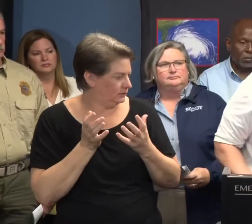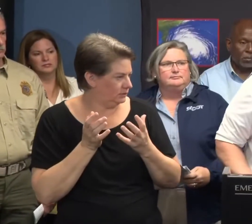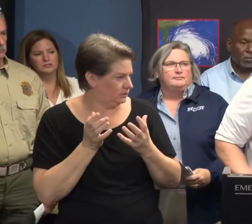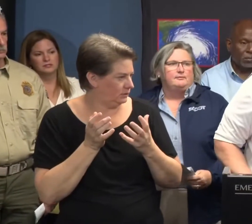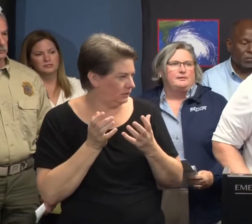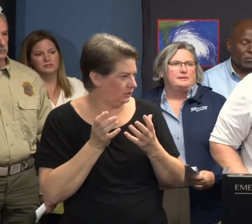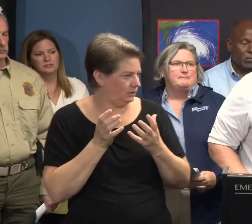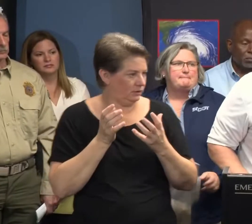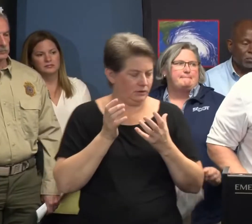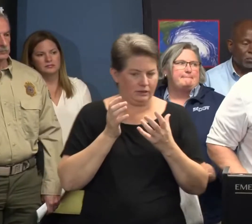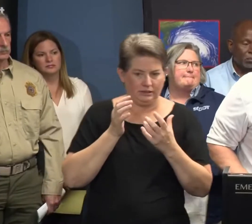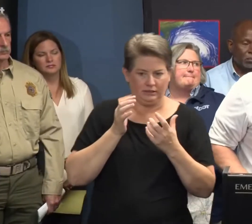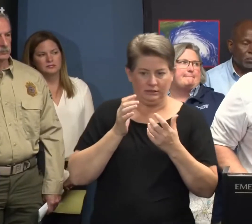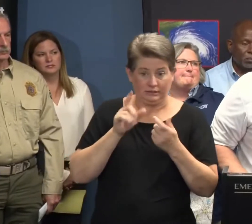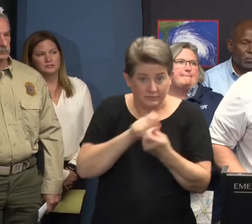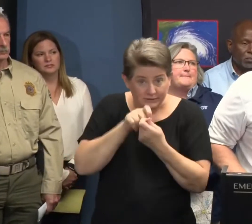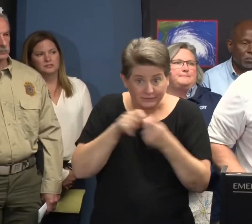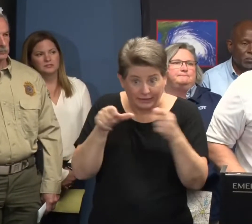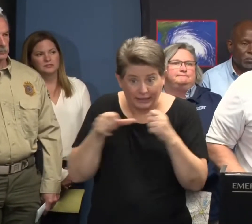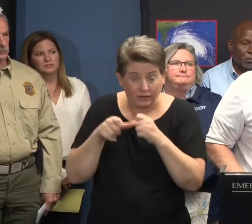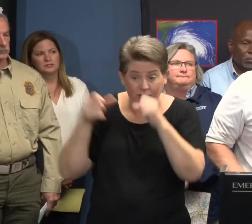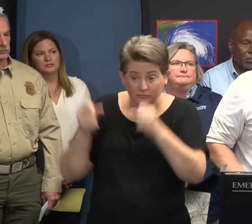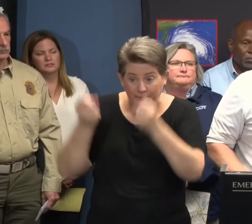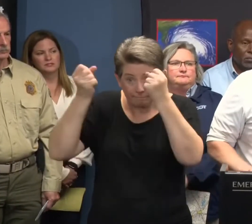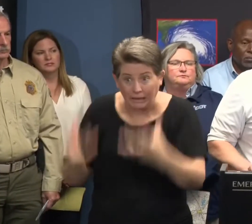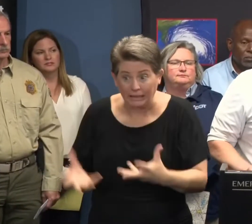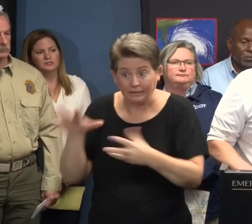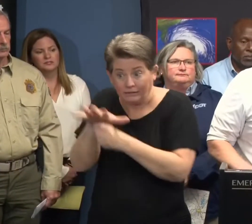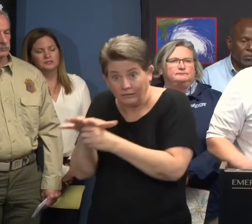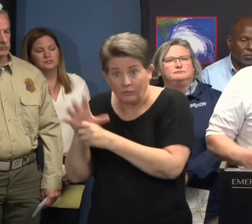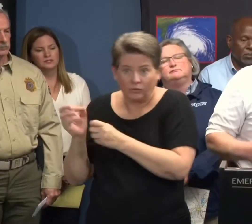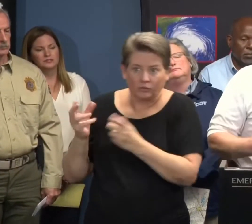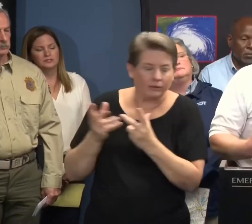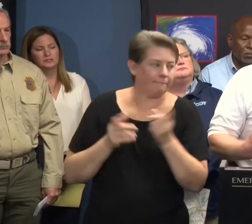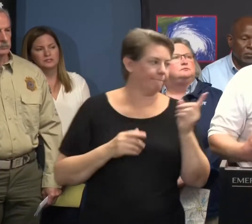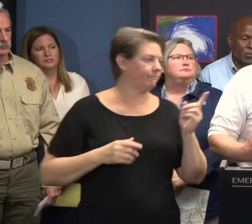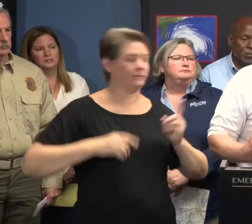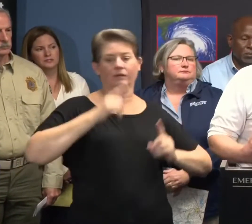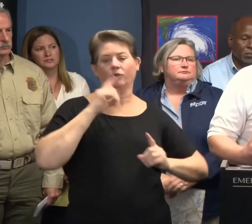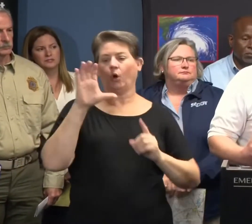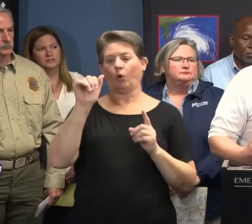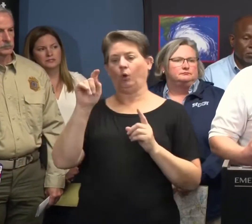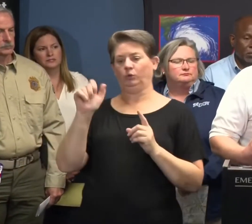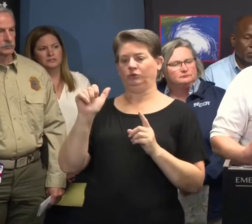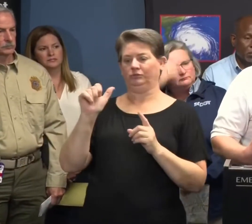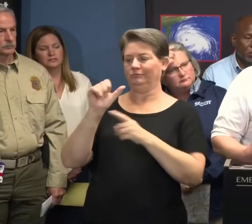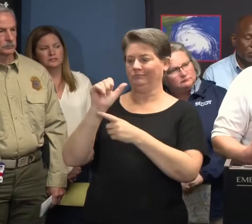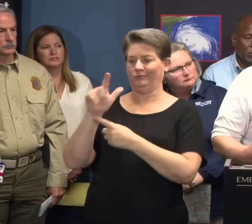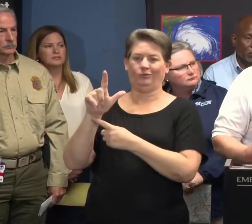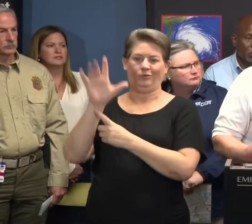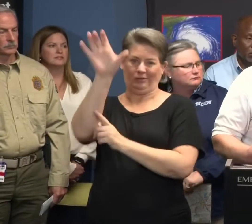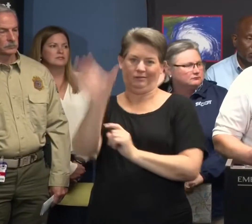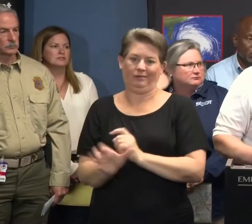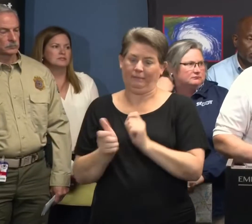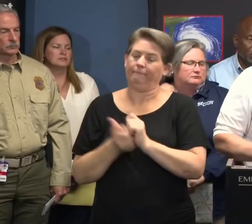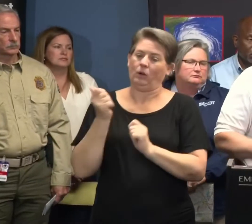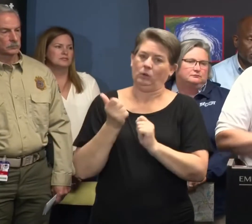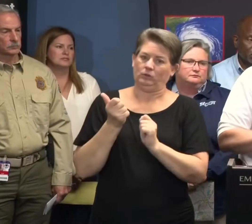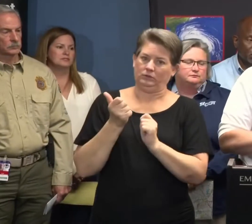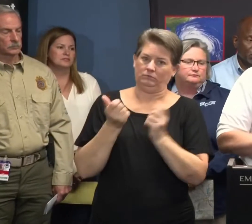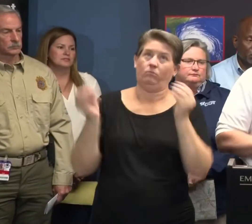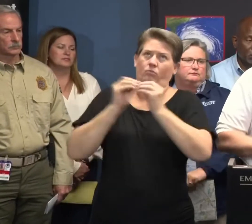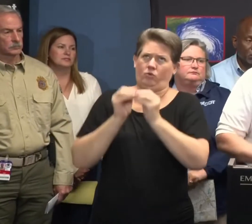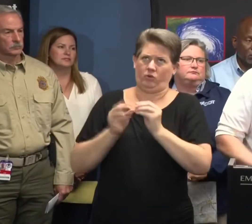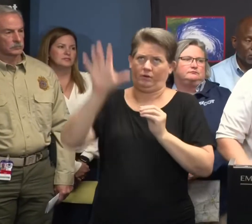Are they concentrated in any certain areas right now? No, what we're experiencing, obviously in the coastal area, that's where we're seeing the highest increase. We